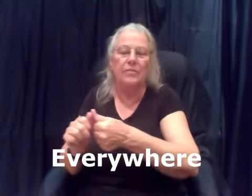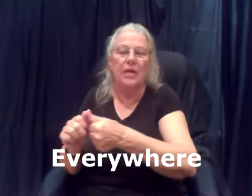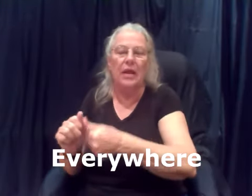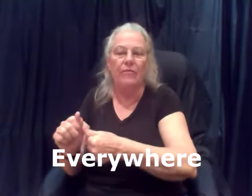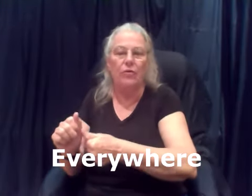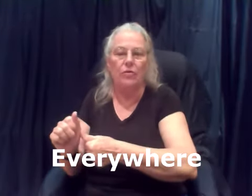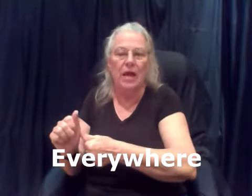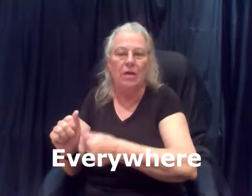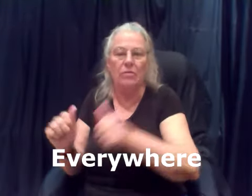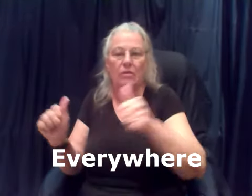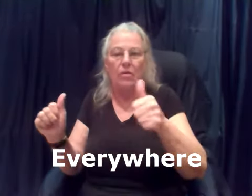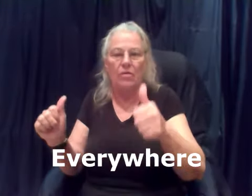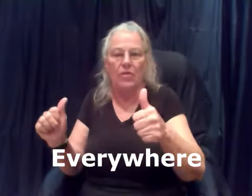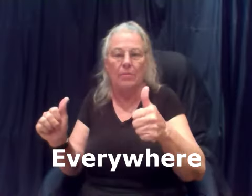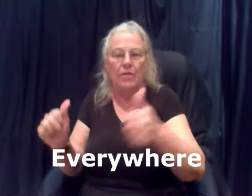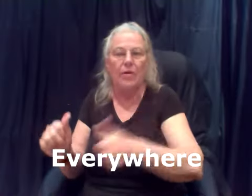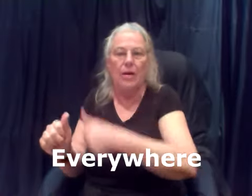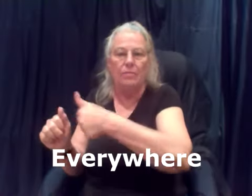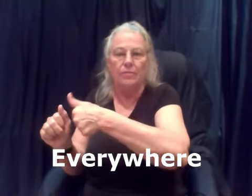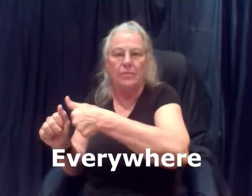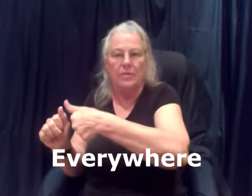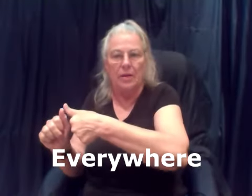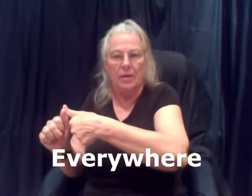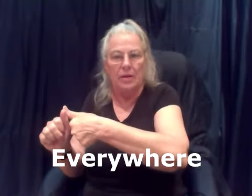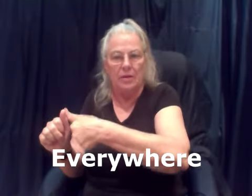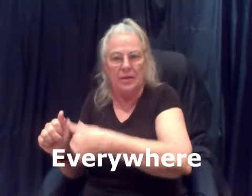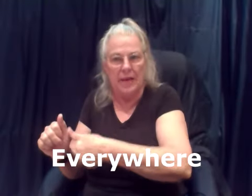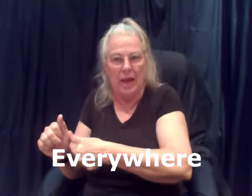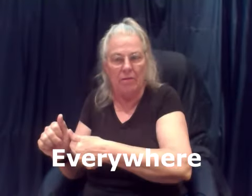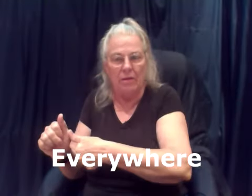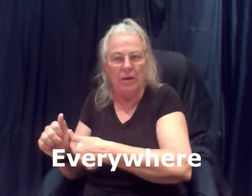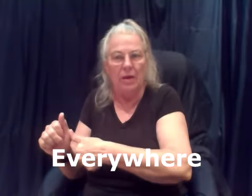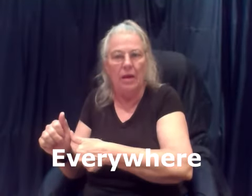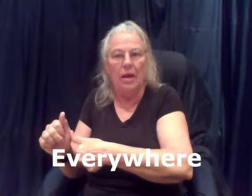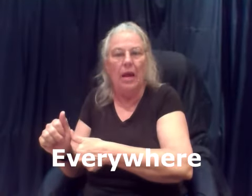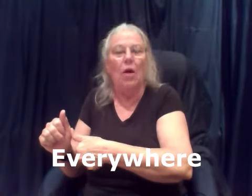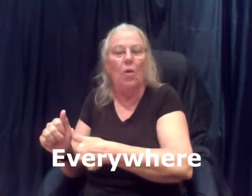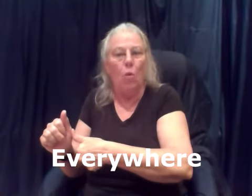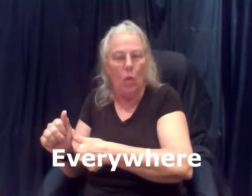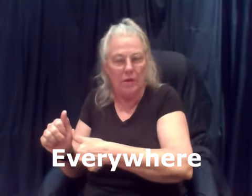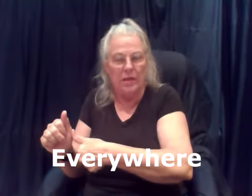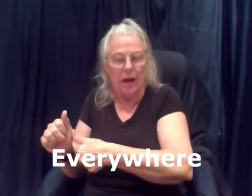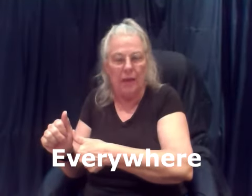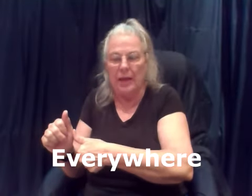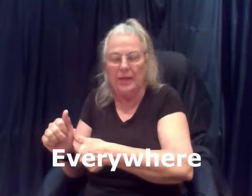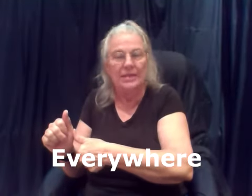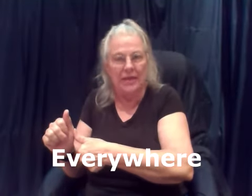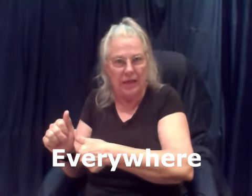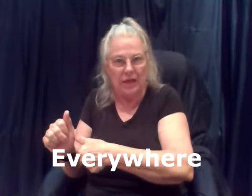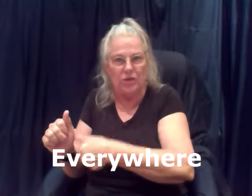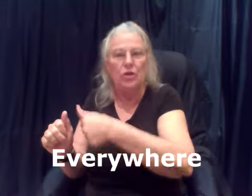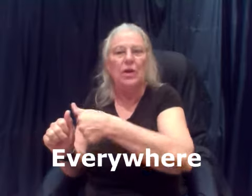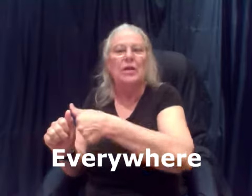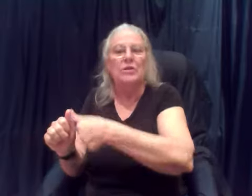if you're down thumb to thumb, down one time, it's each.